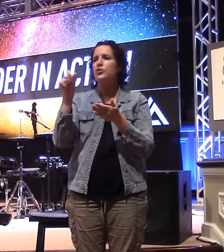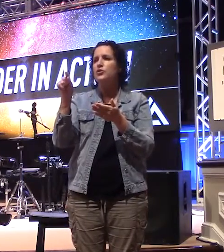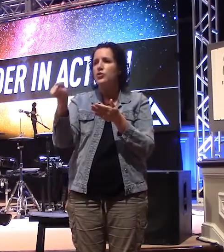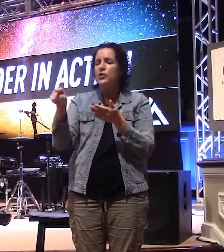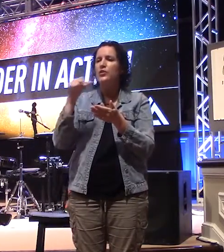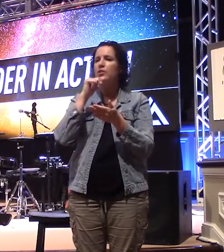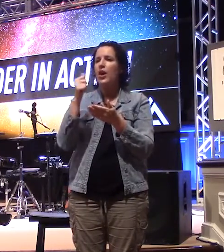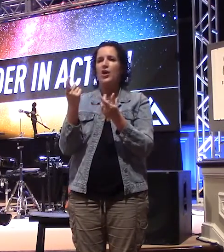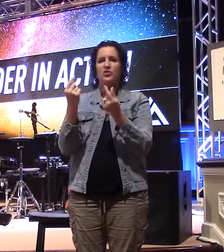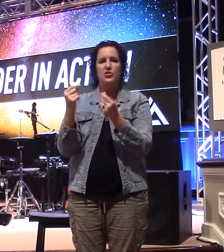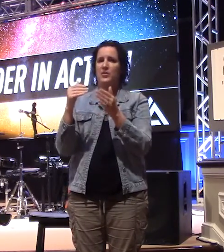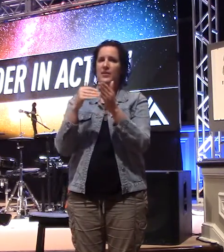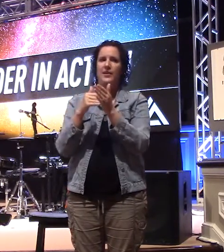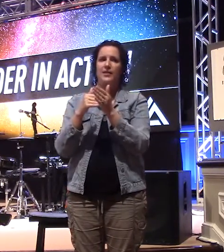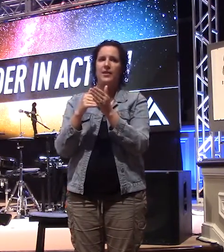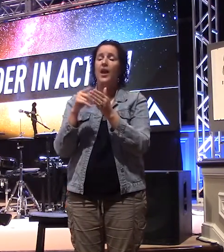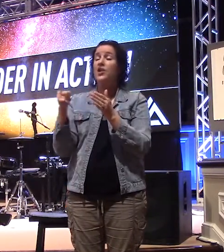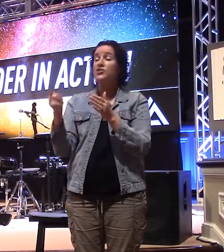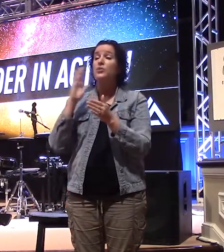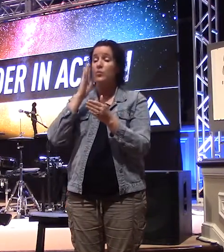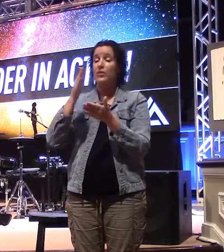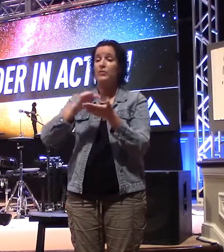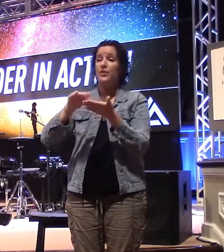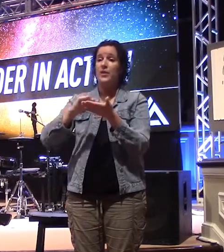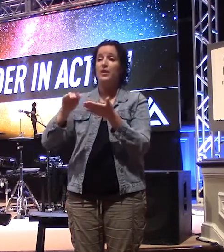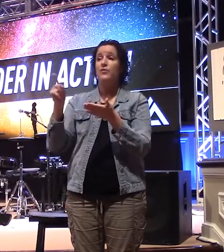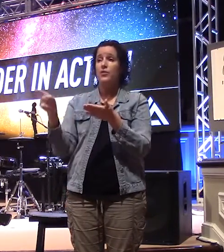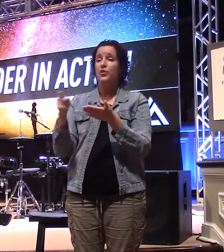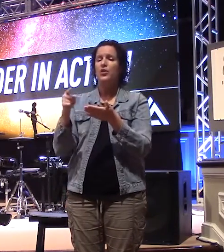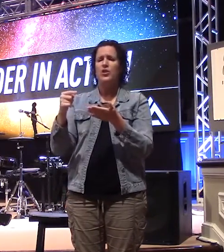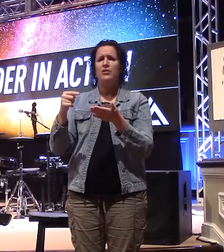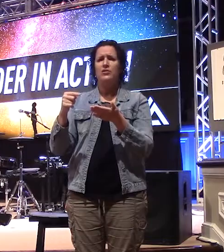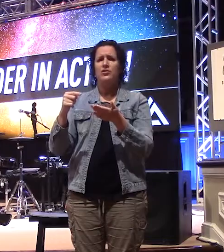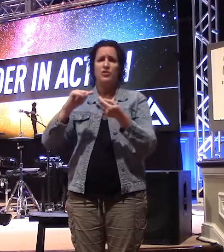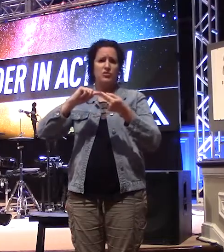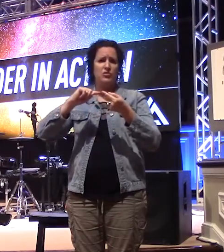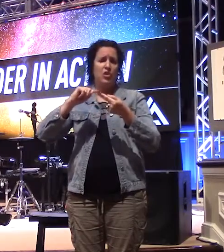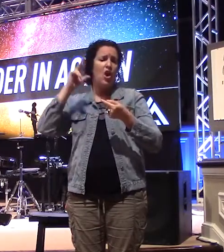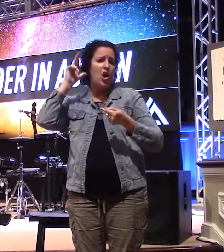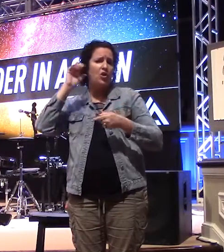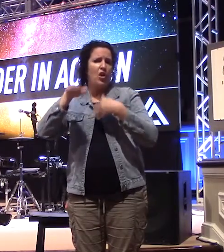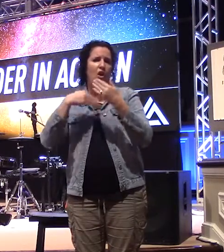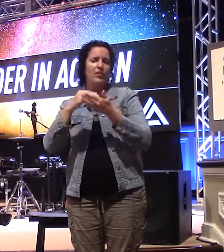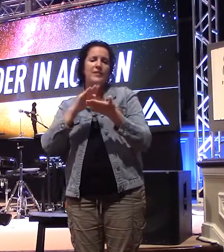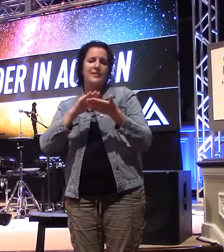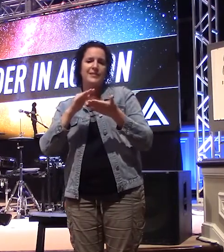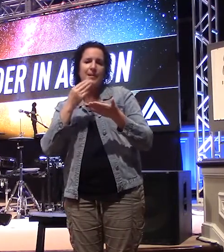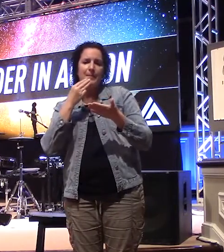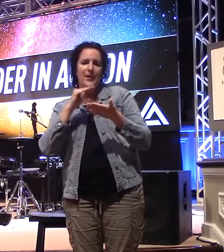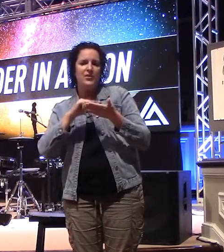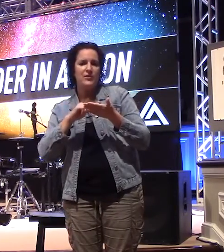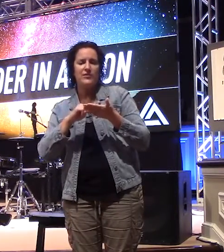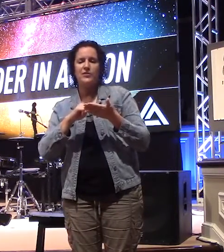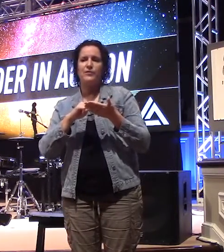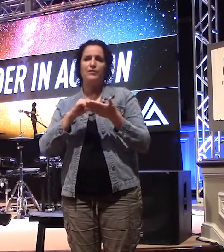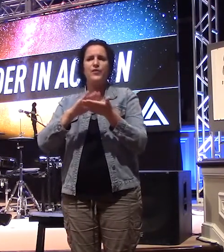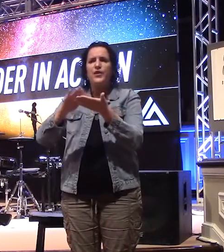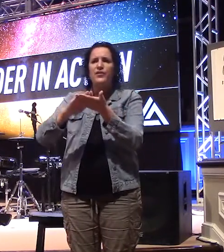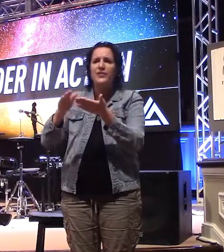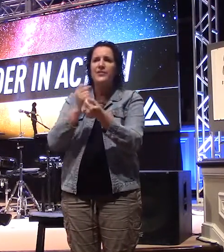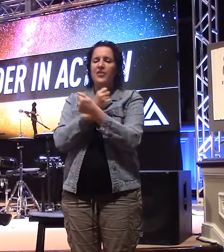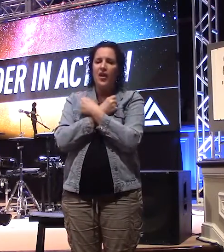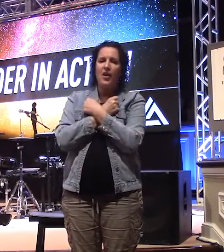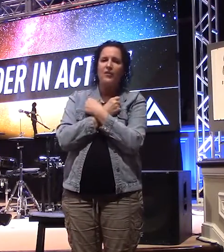it in the future, and she will forgive you. She just heard all these messages of forgiveness and love and so forth, and she's read